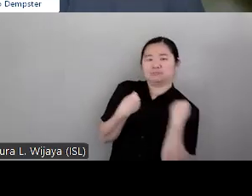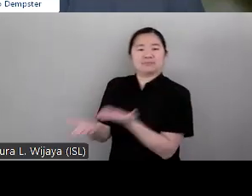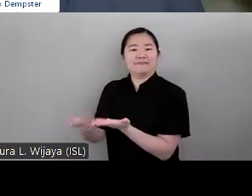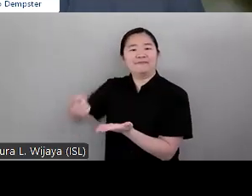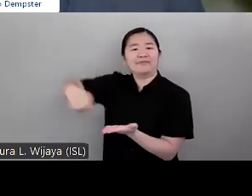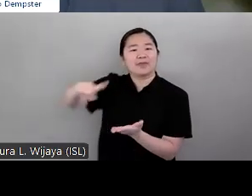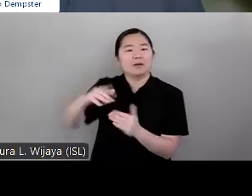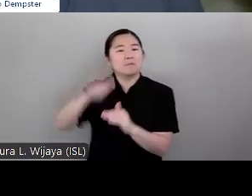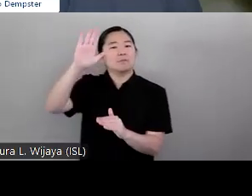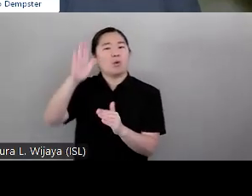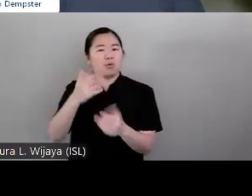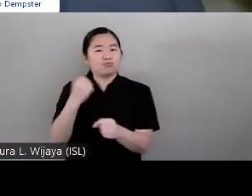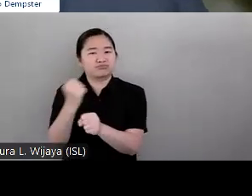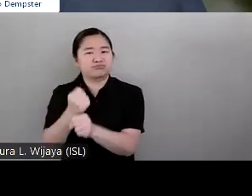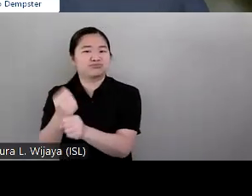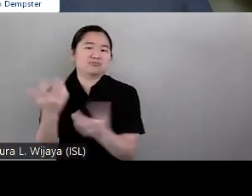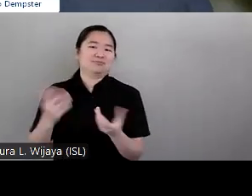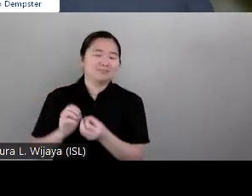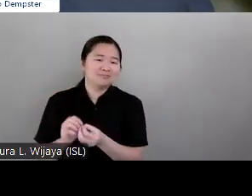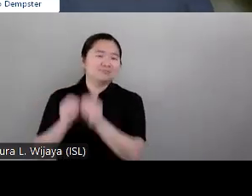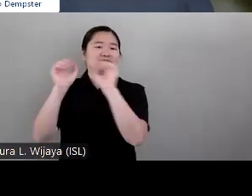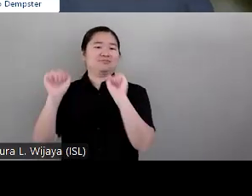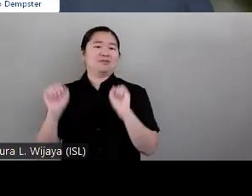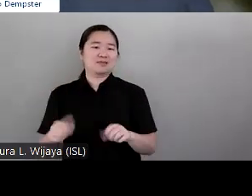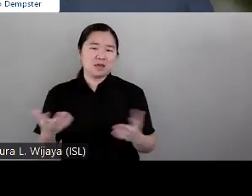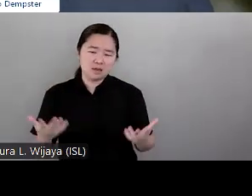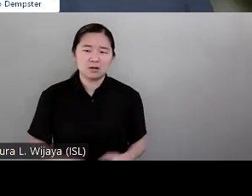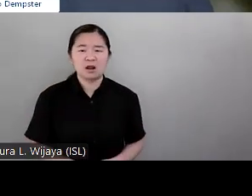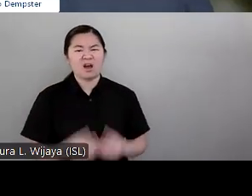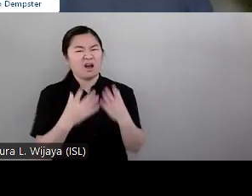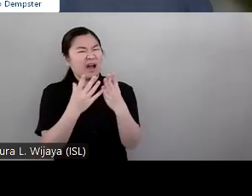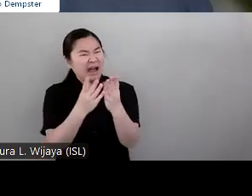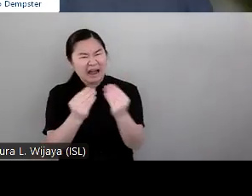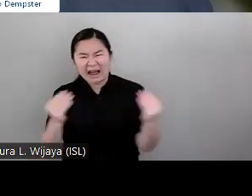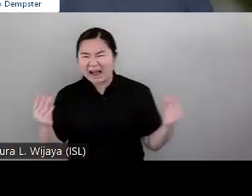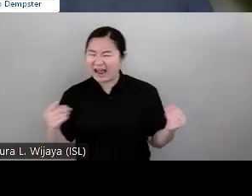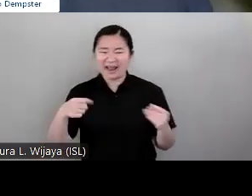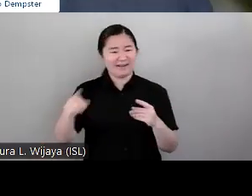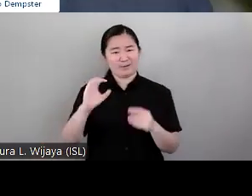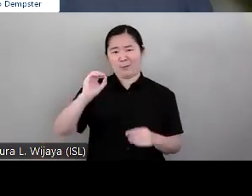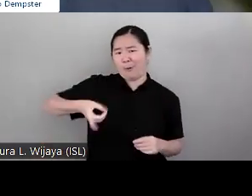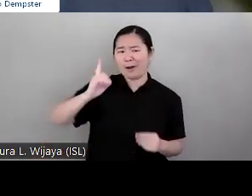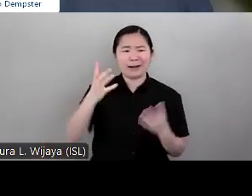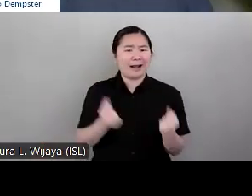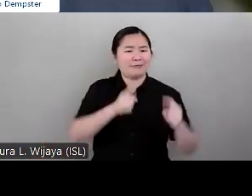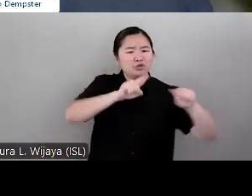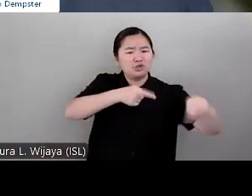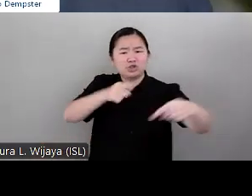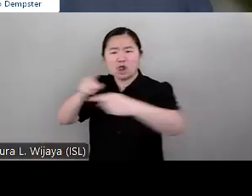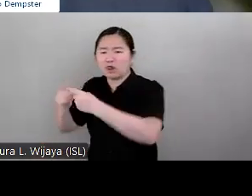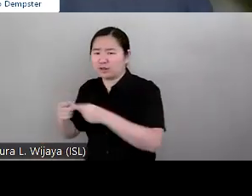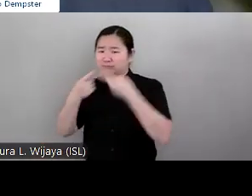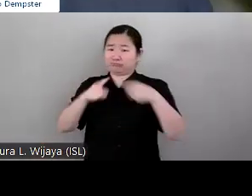negative attitudes, inaccessible reporting structures, and lack of inclusive support